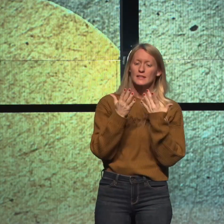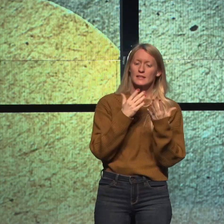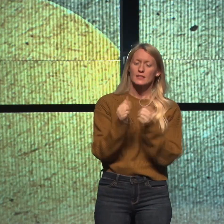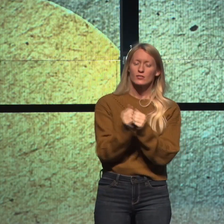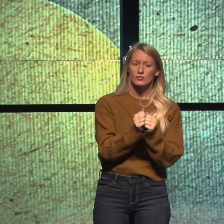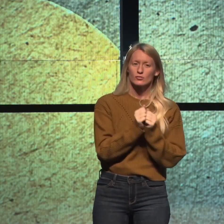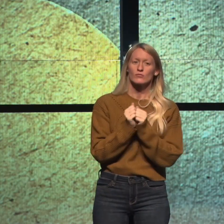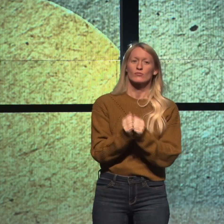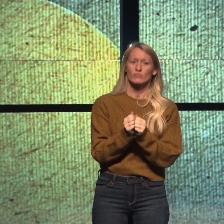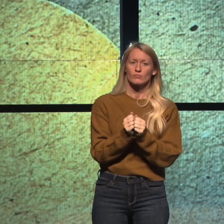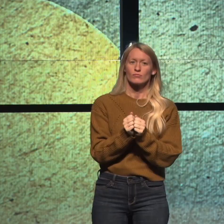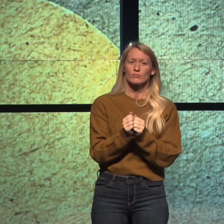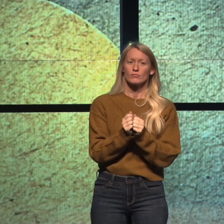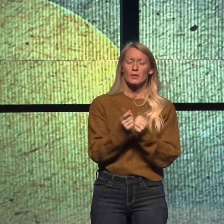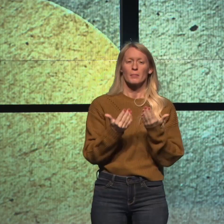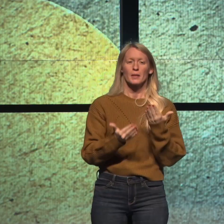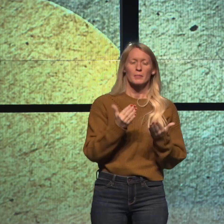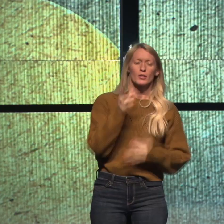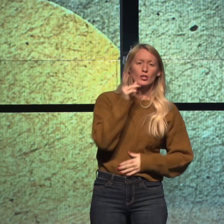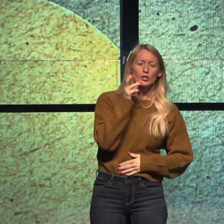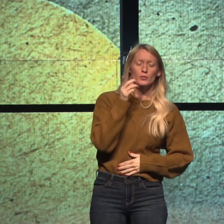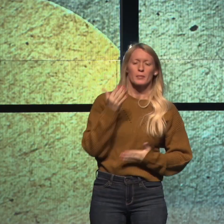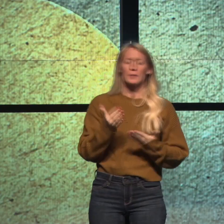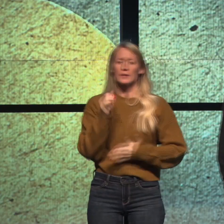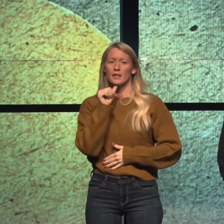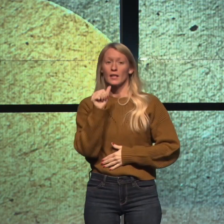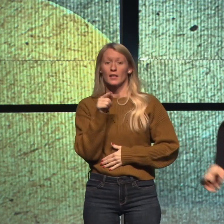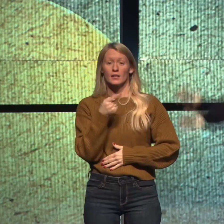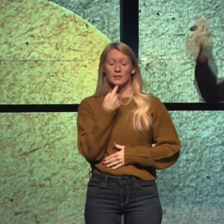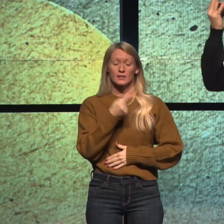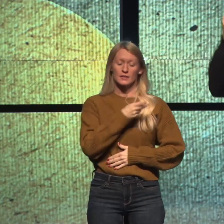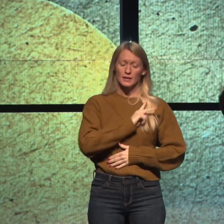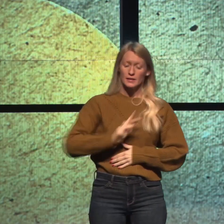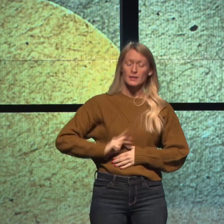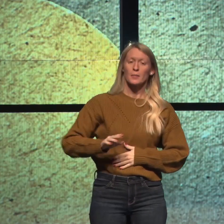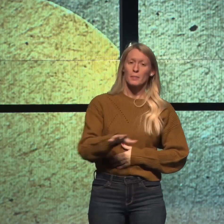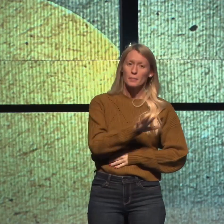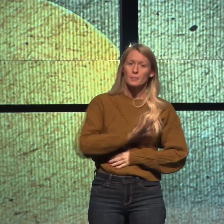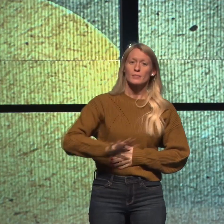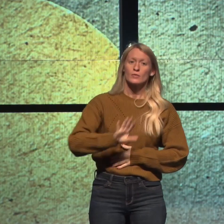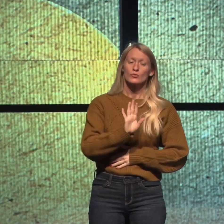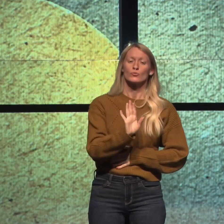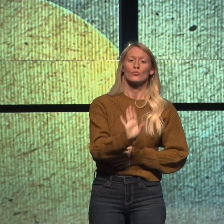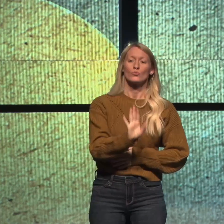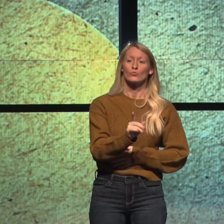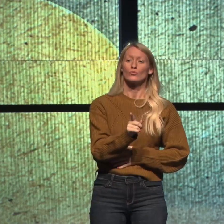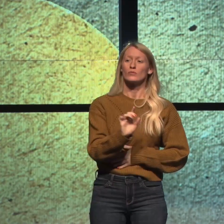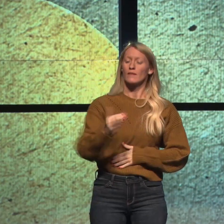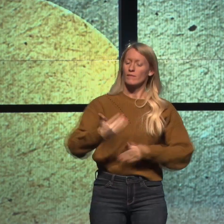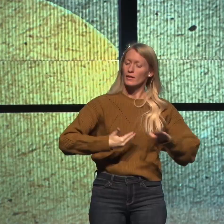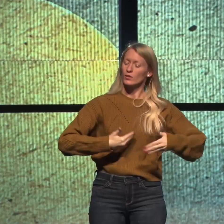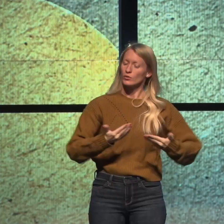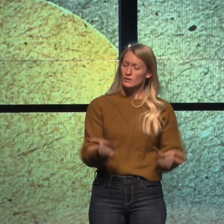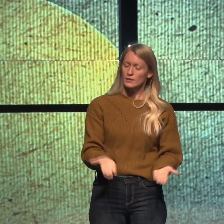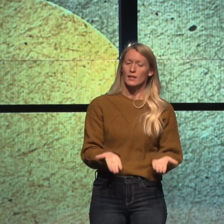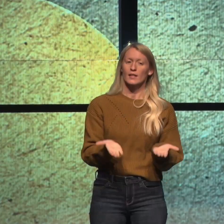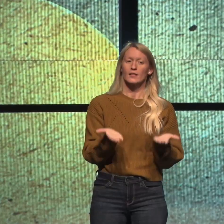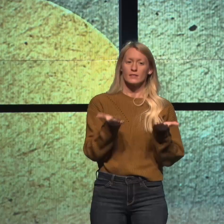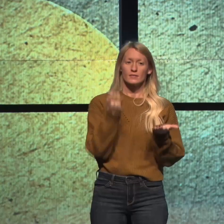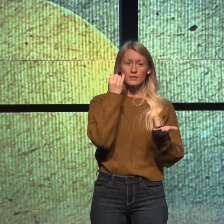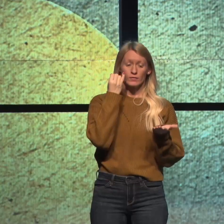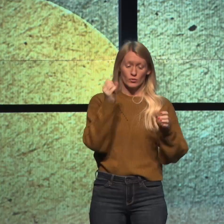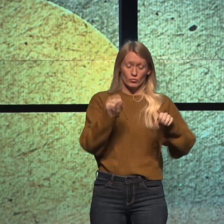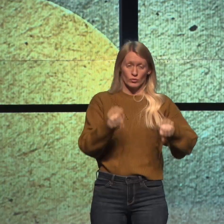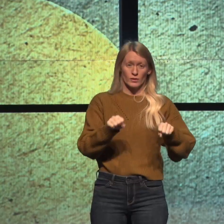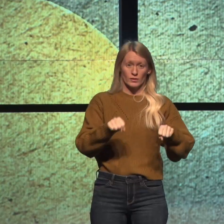maybe you haven't. But it just says the kingdom is yours. I want to invite you to stand if you're able to today. And I'm going to do